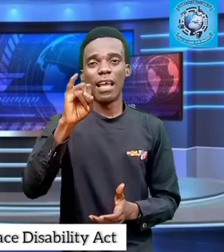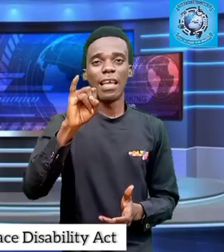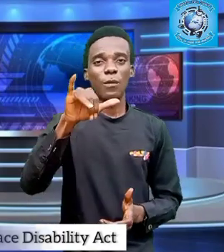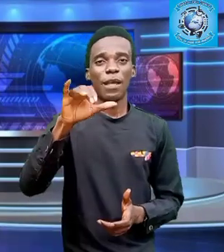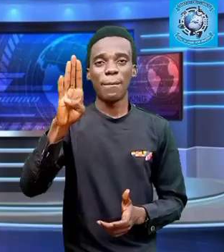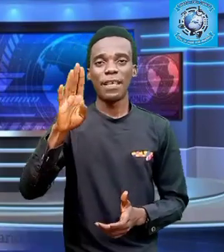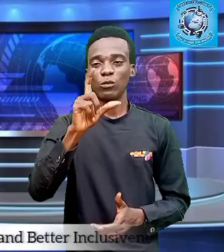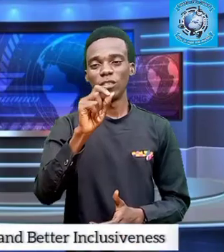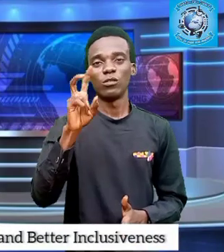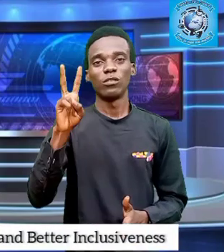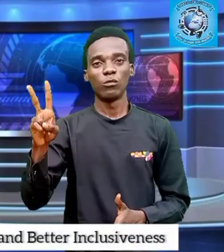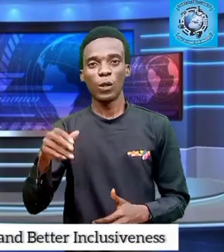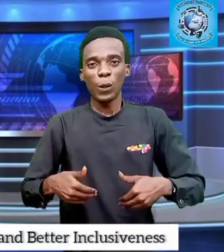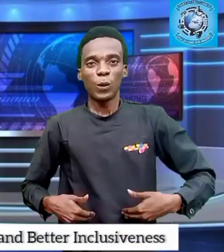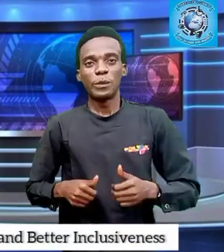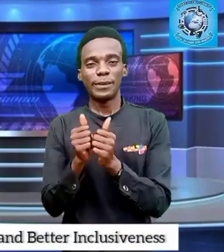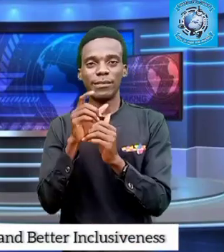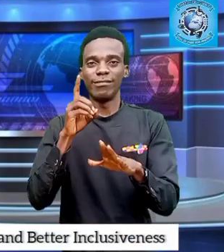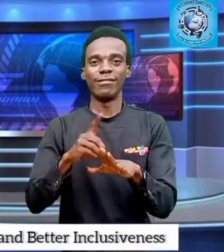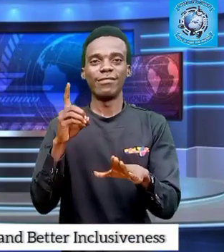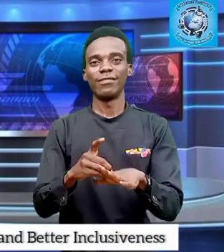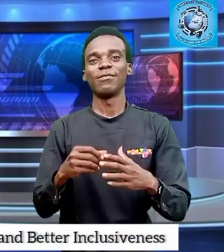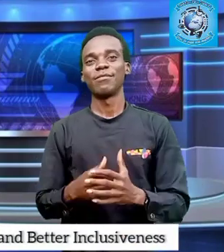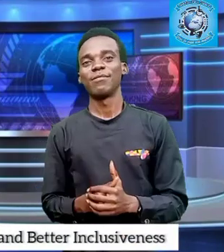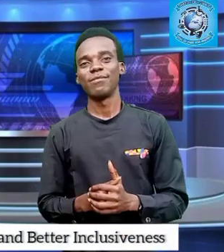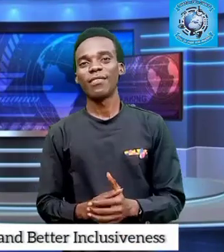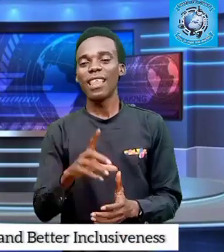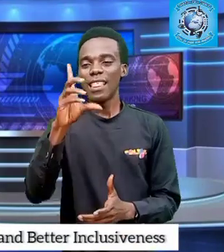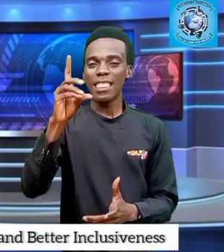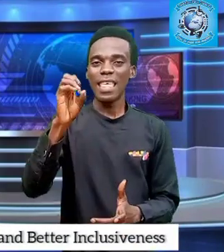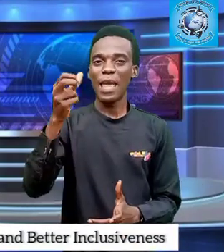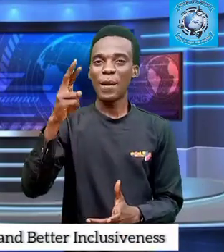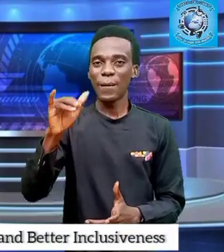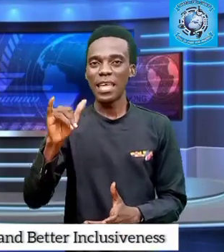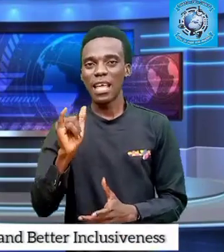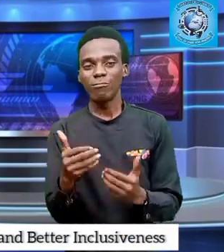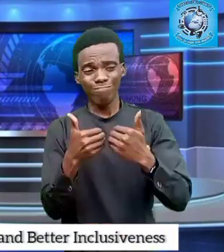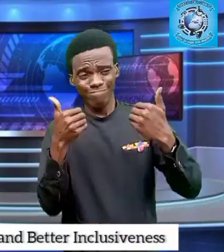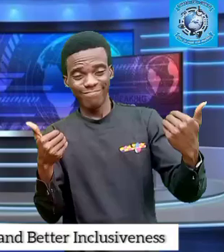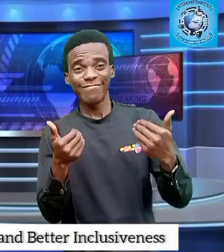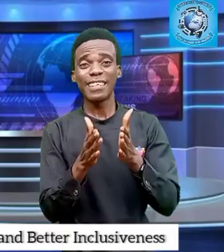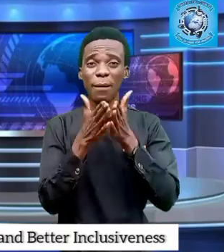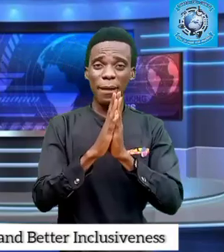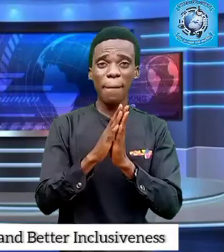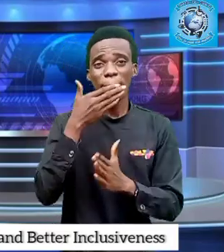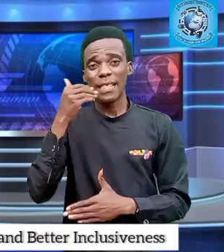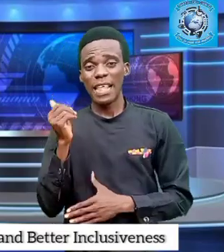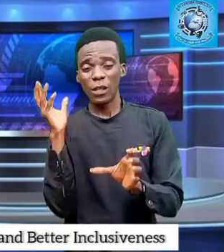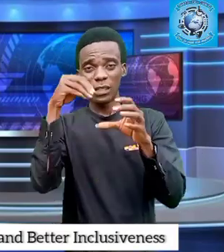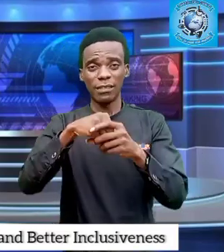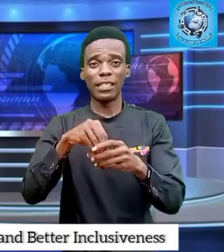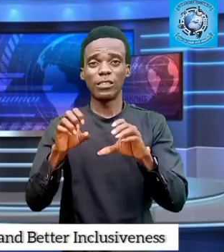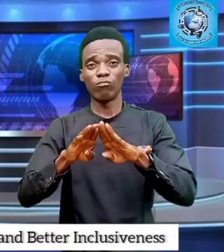IYB 2022 Youth with Disabilities Dairy marginalization demand better inclusiveness